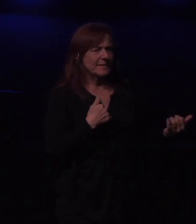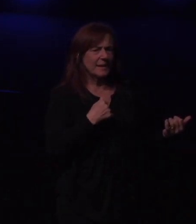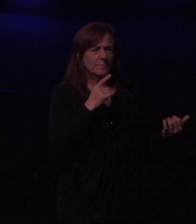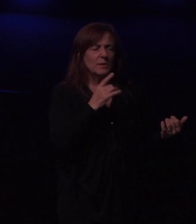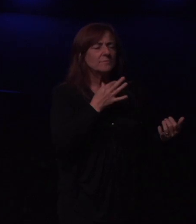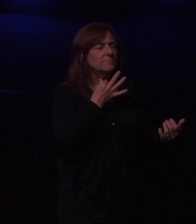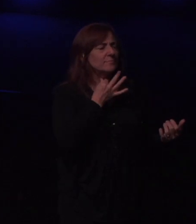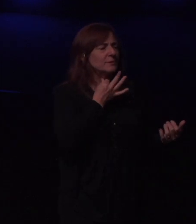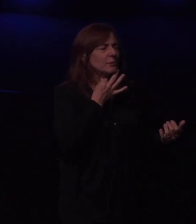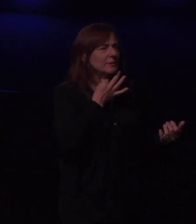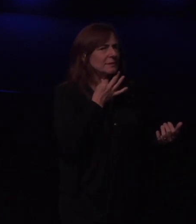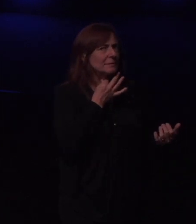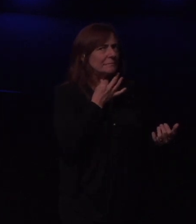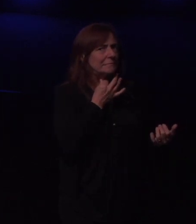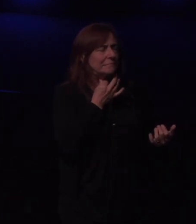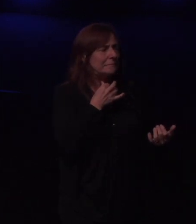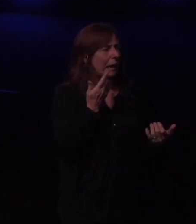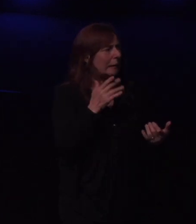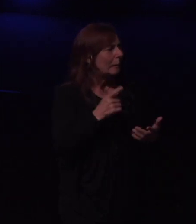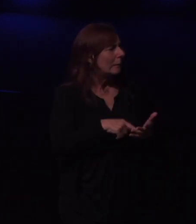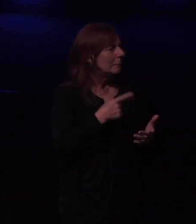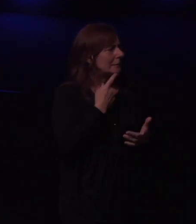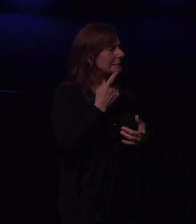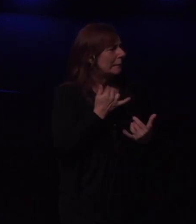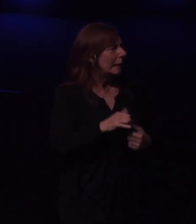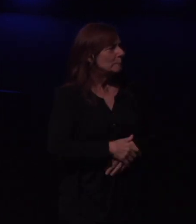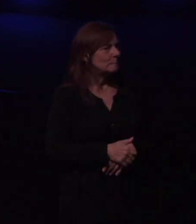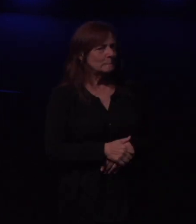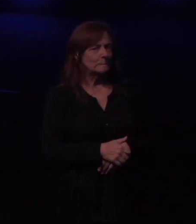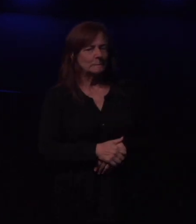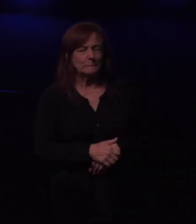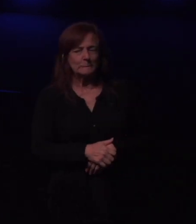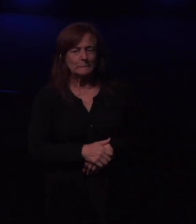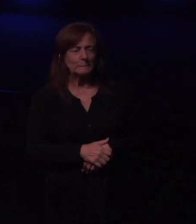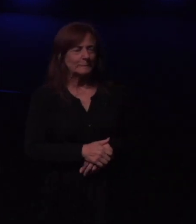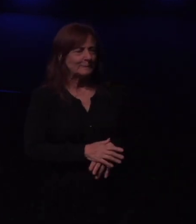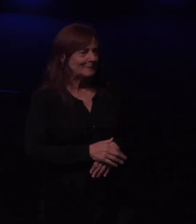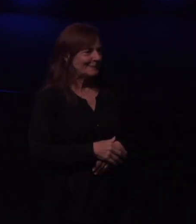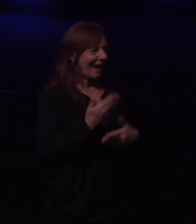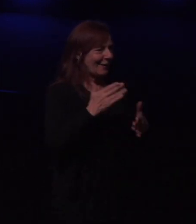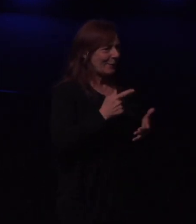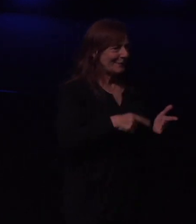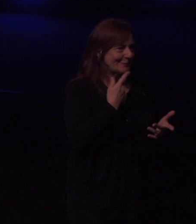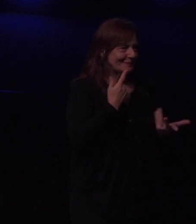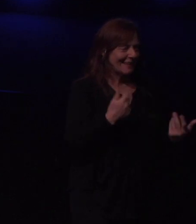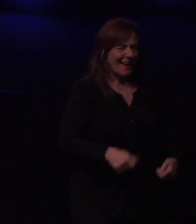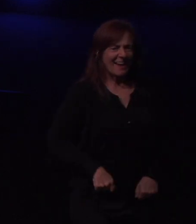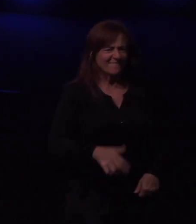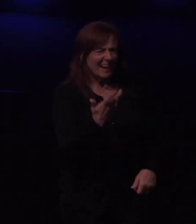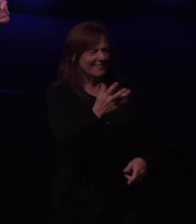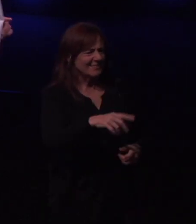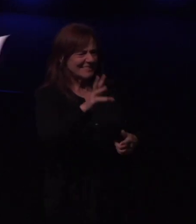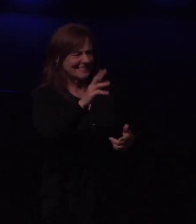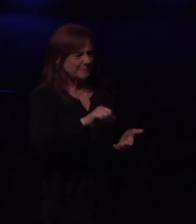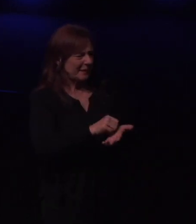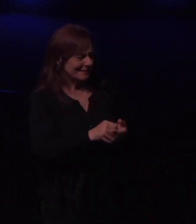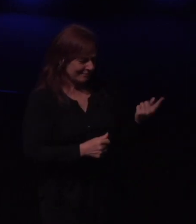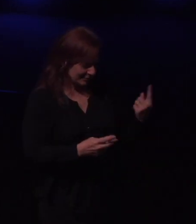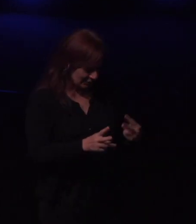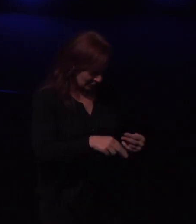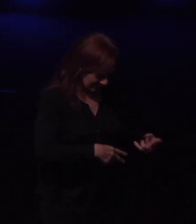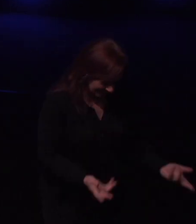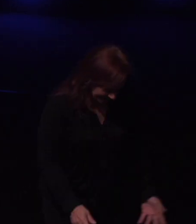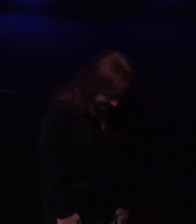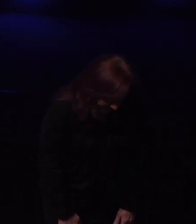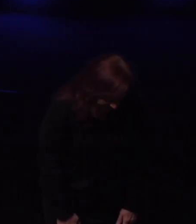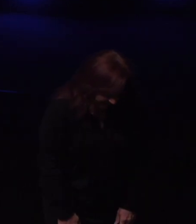curious what I'm going to say today. I really don't know, y'all. I usually come with 5 or 6 pages. This is it, and most of it's